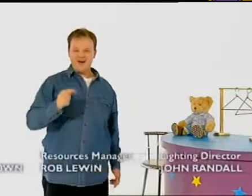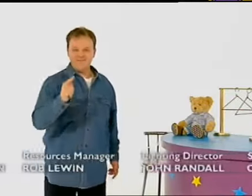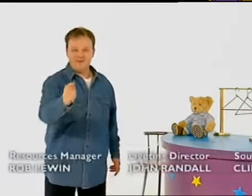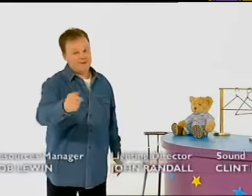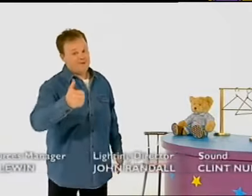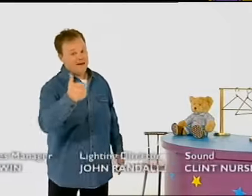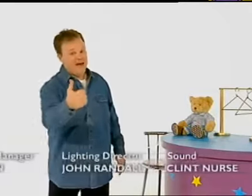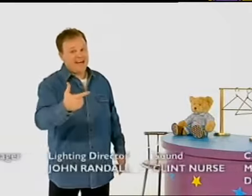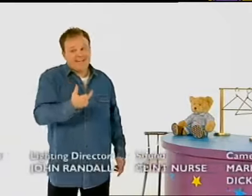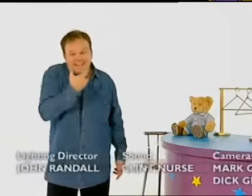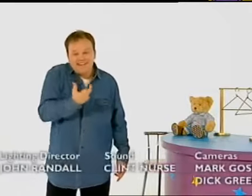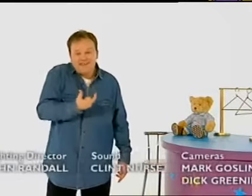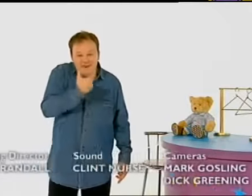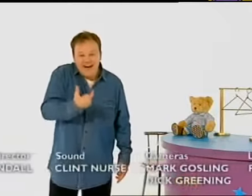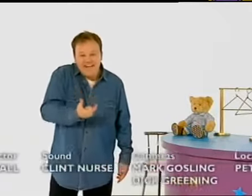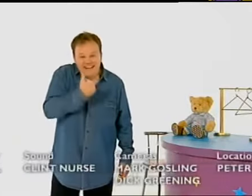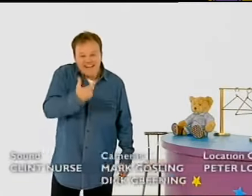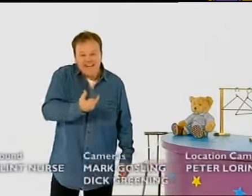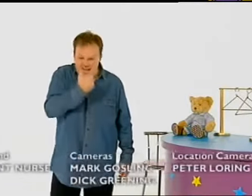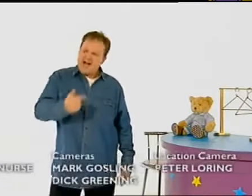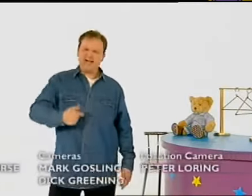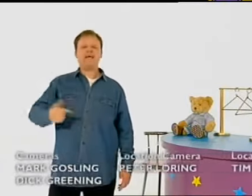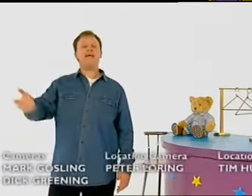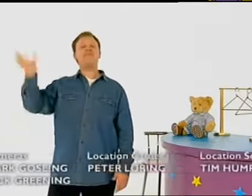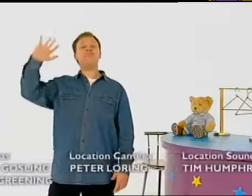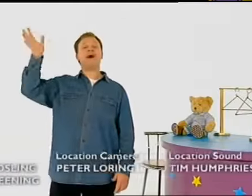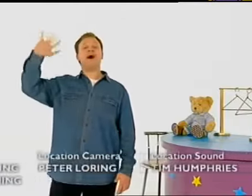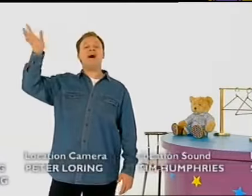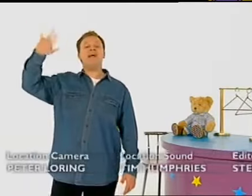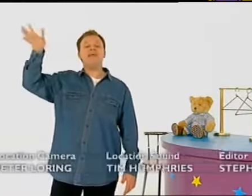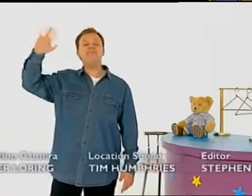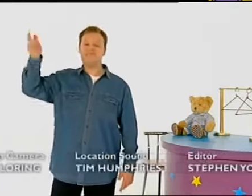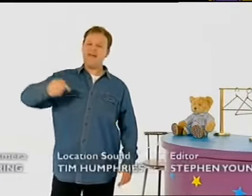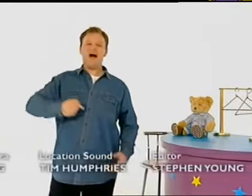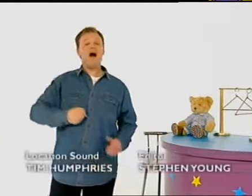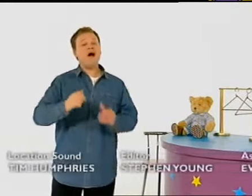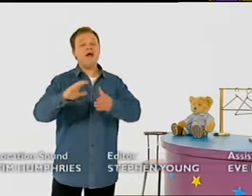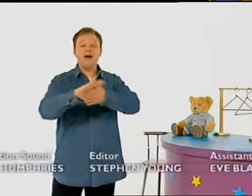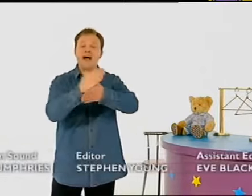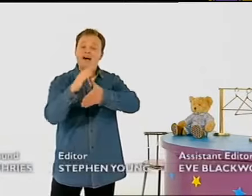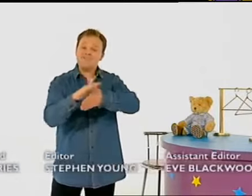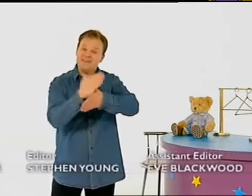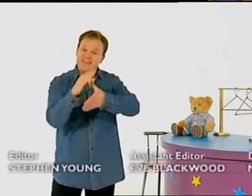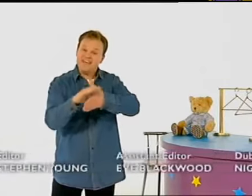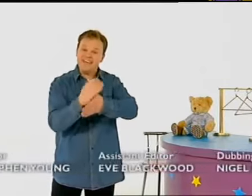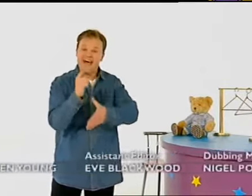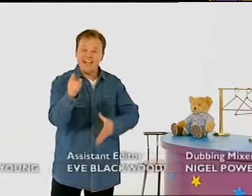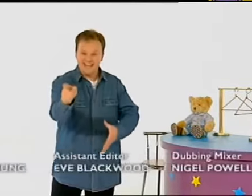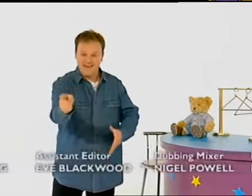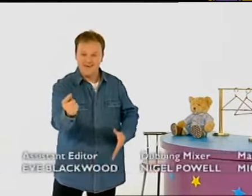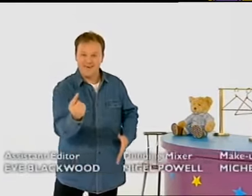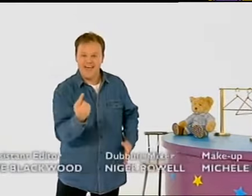hope you had good fun. I say goodbye, I'm happy that you